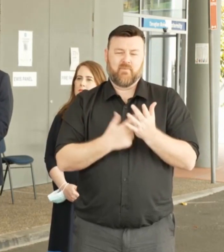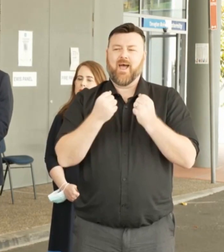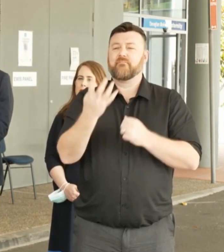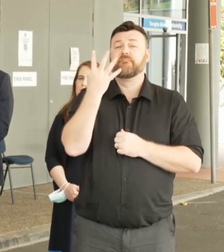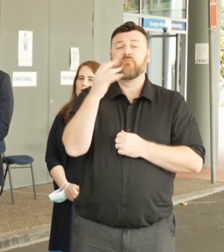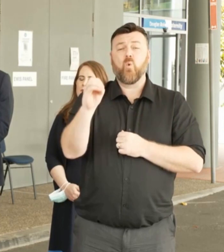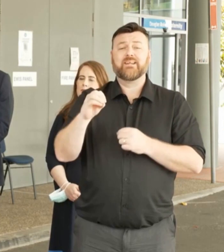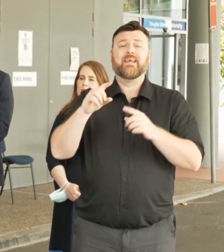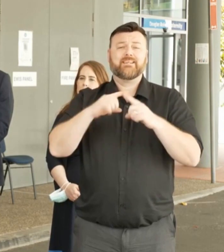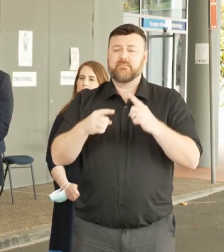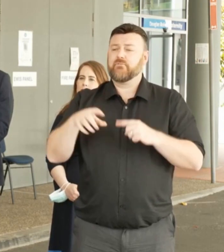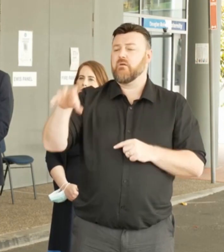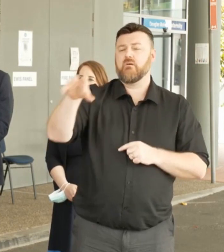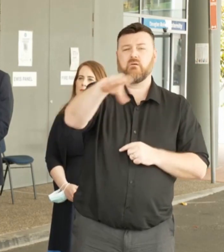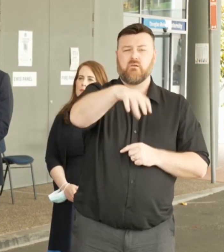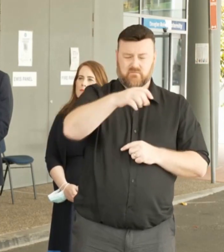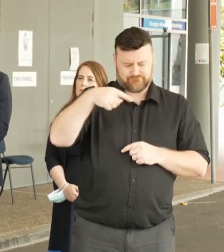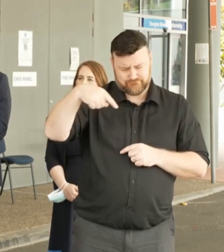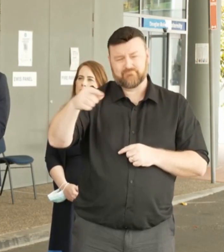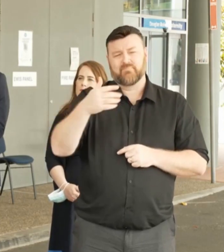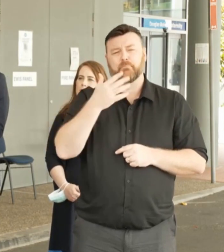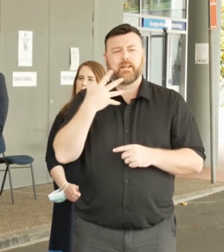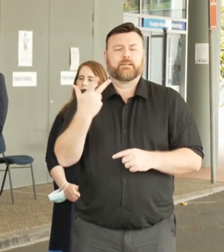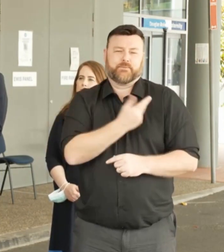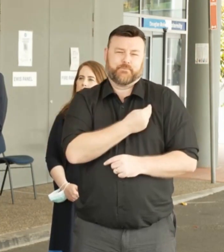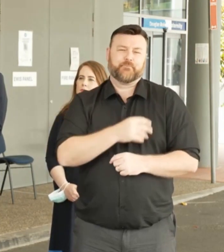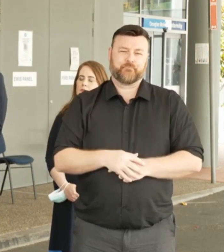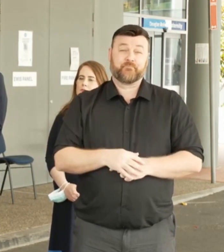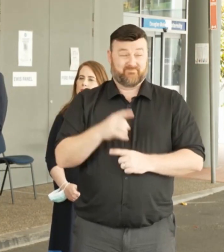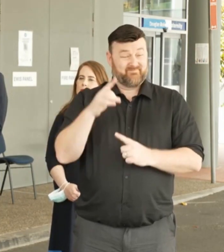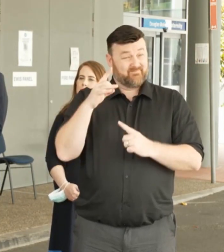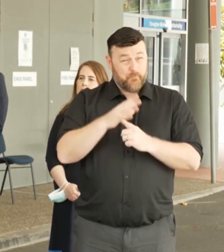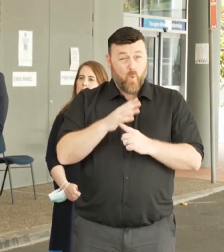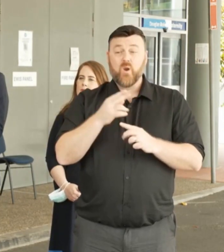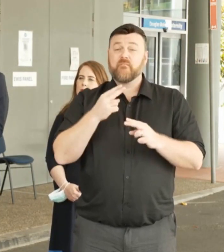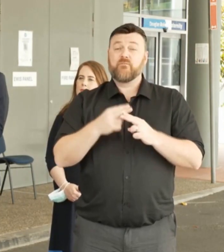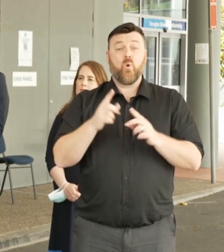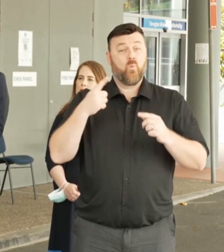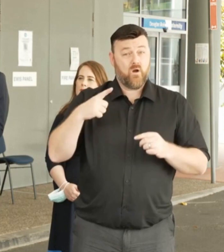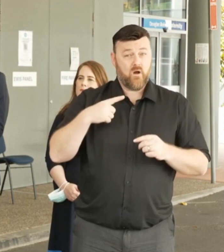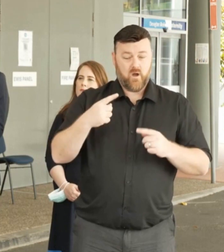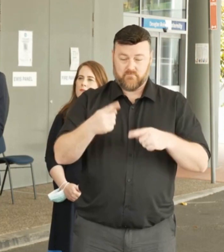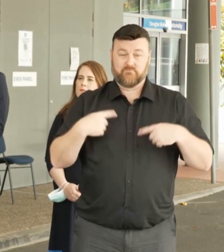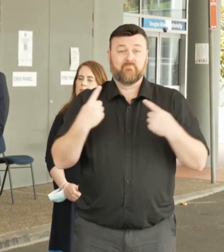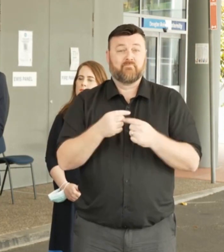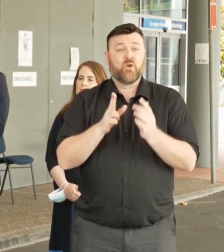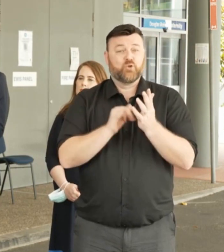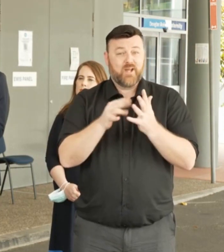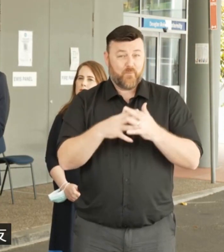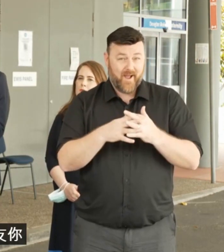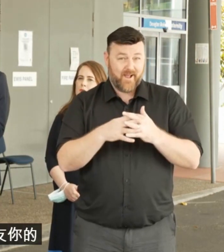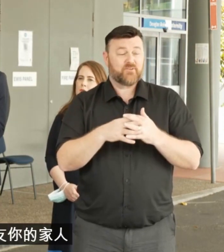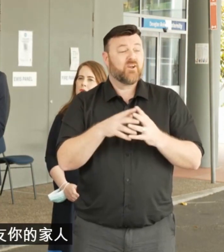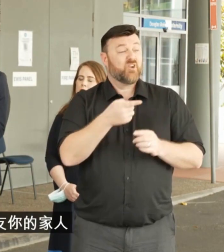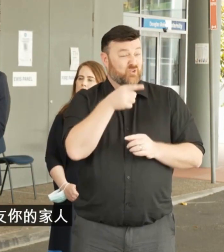GP. 5 months since your second dose, please make an appointment. That's crucial in order to keep yourself safe,